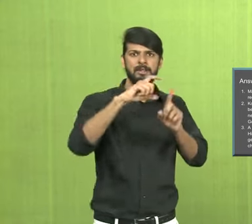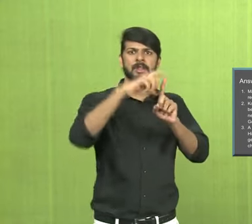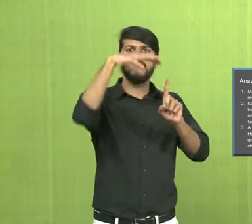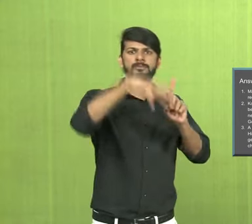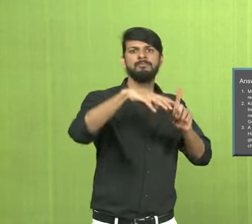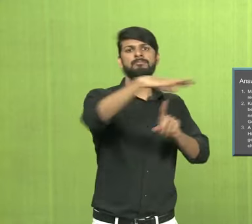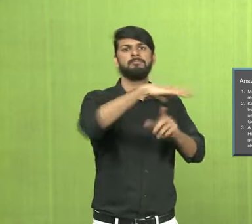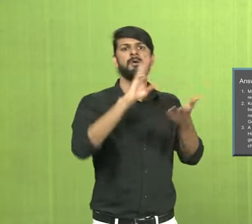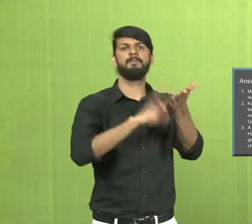Bihar.